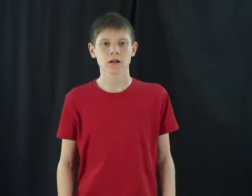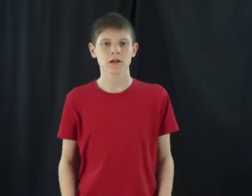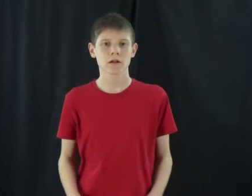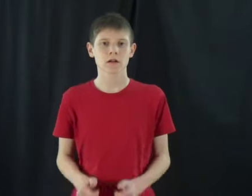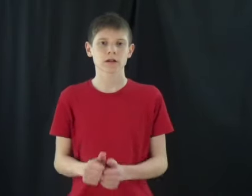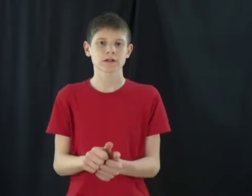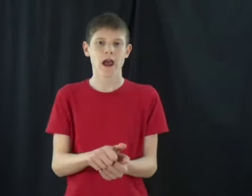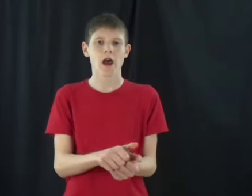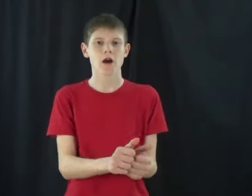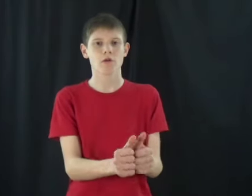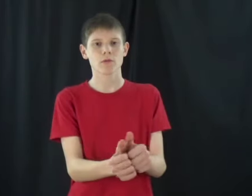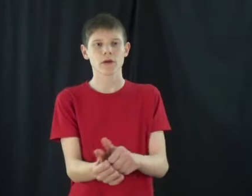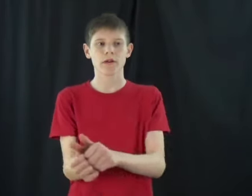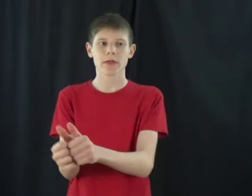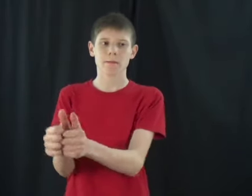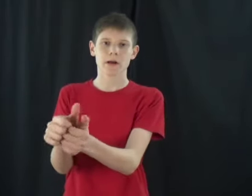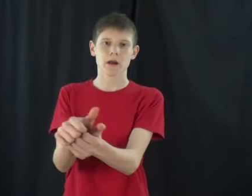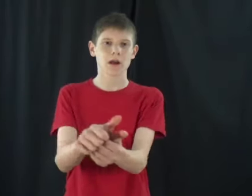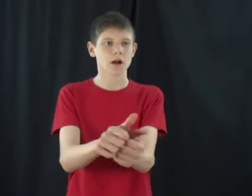Down with me